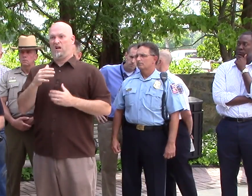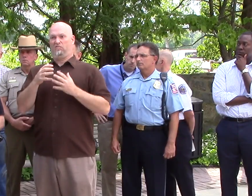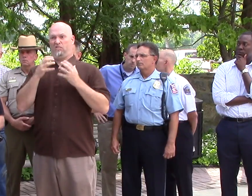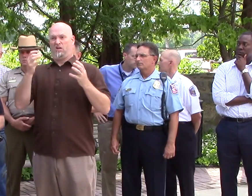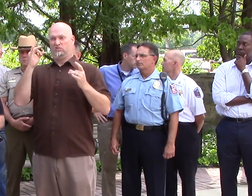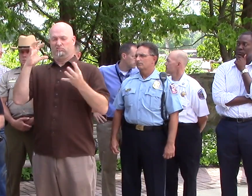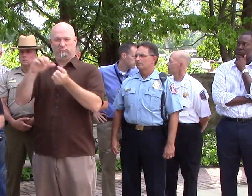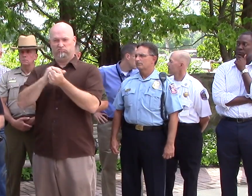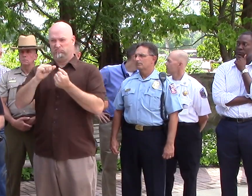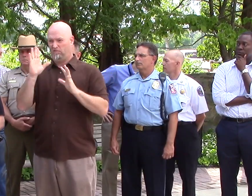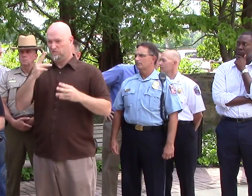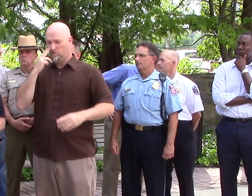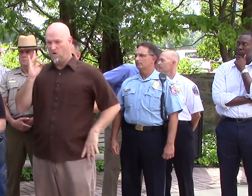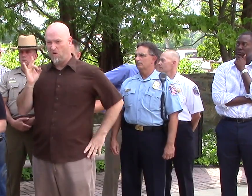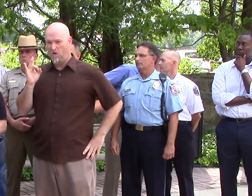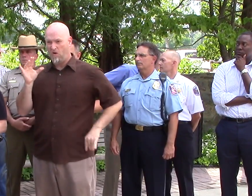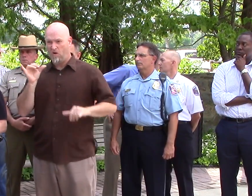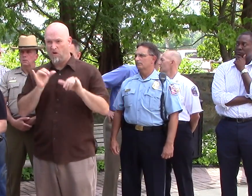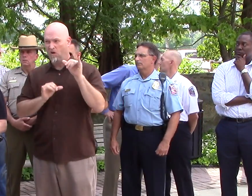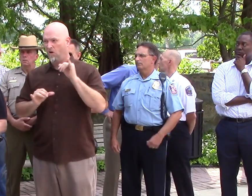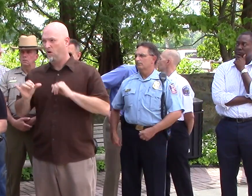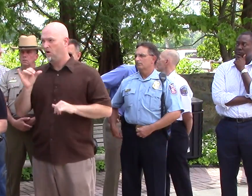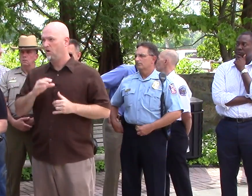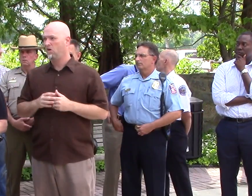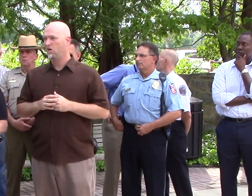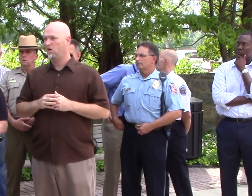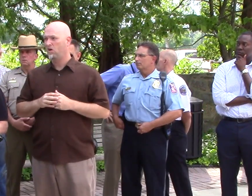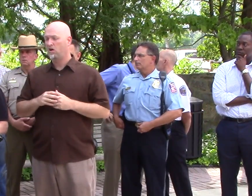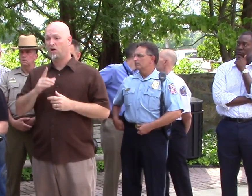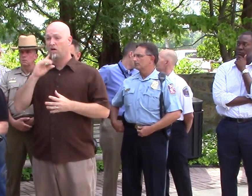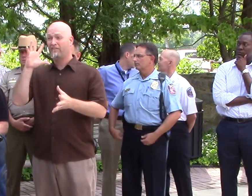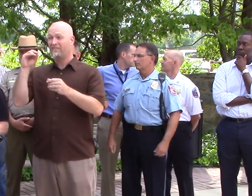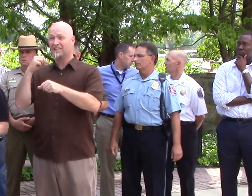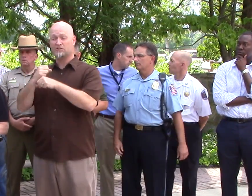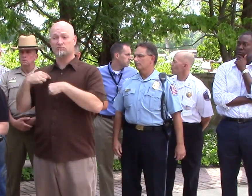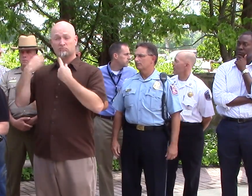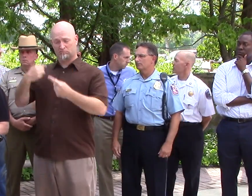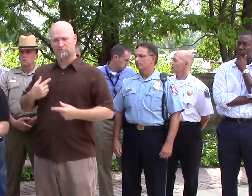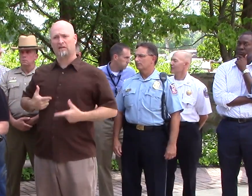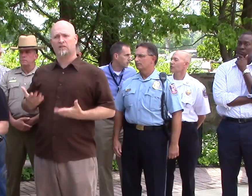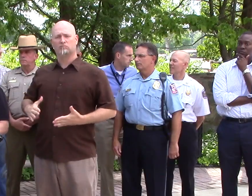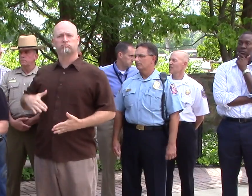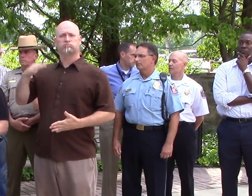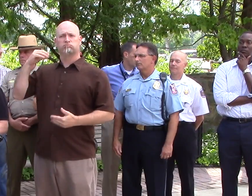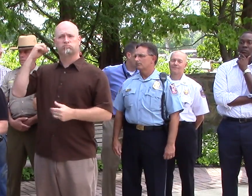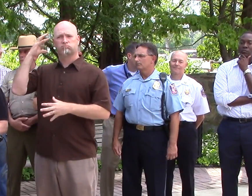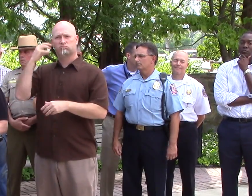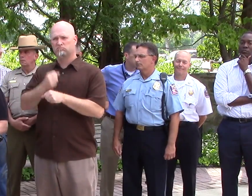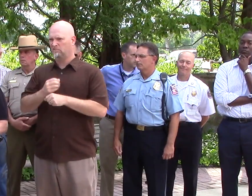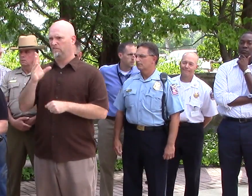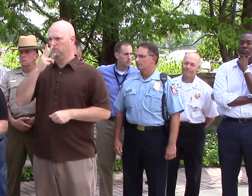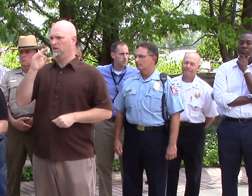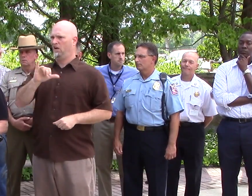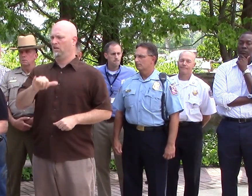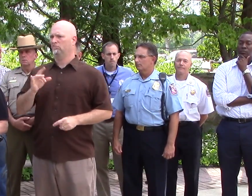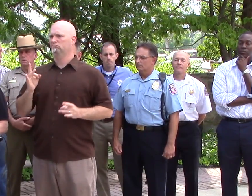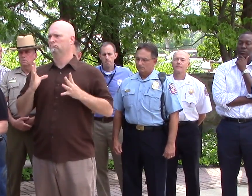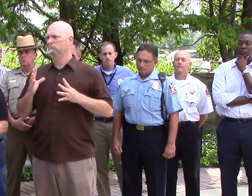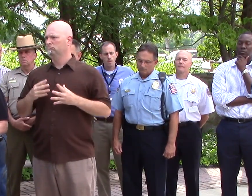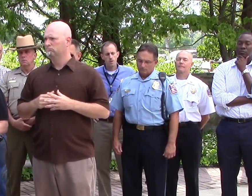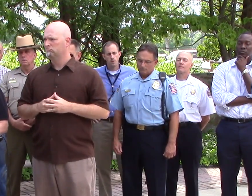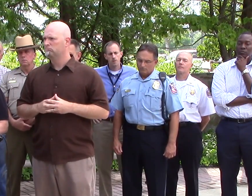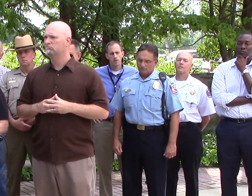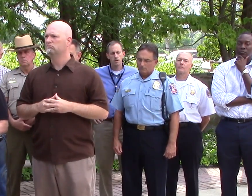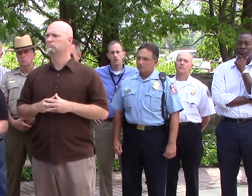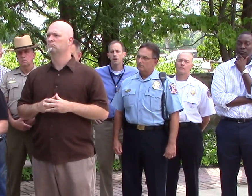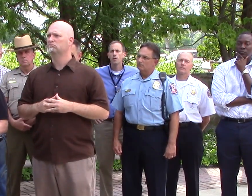years. I've never seen such devastation, but we have folks in Ellicott City who are committed to making sure that this storm does not defeat